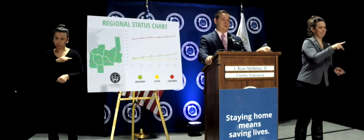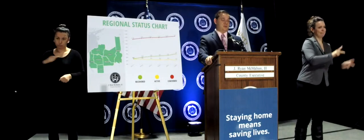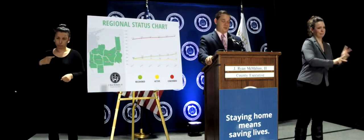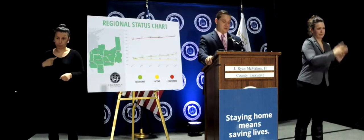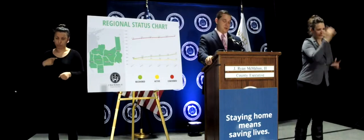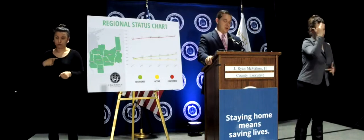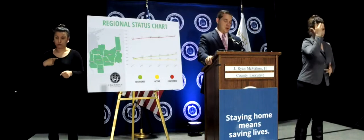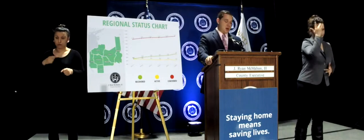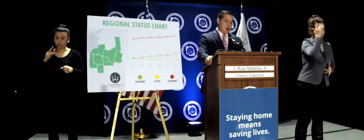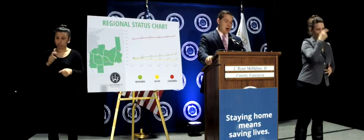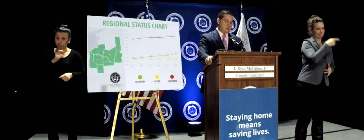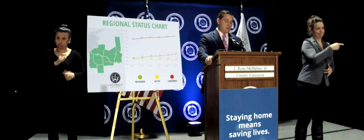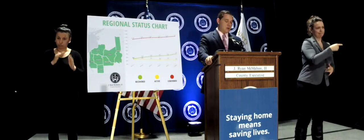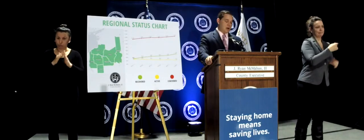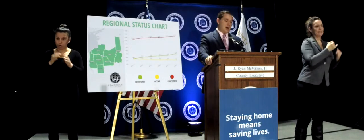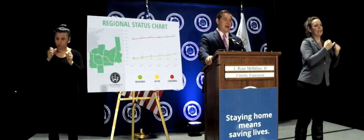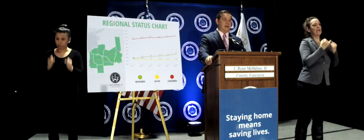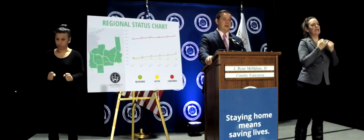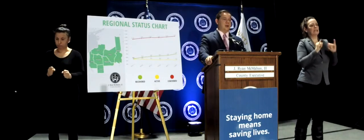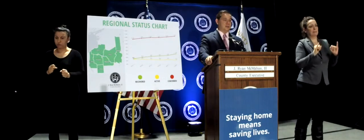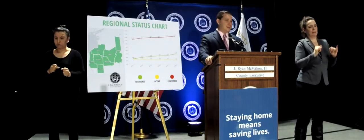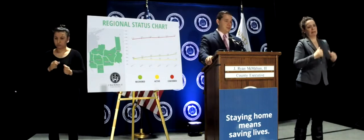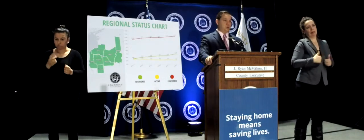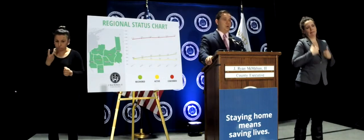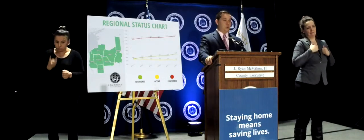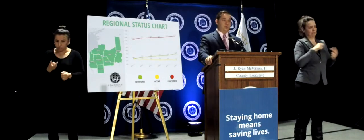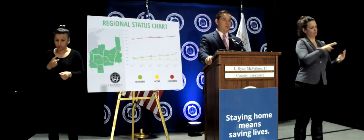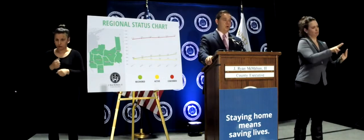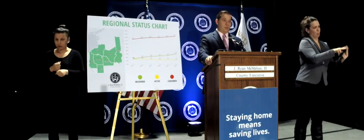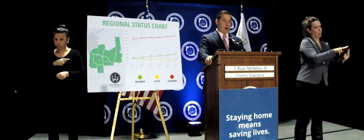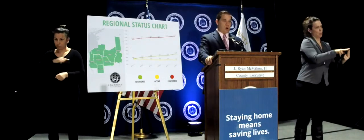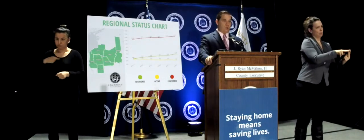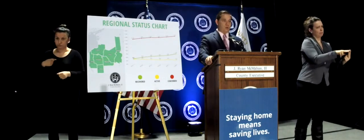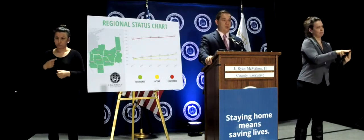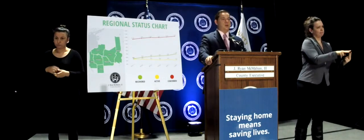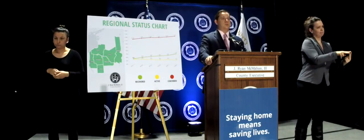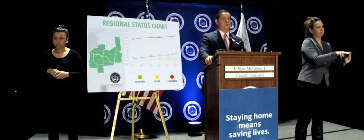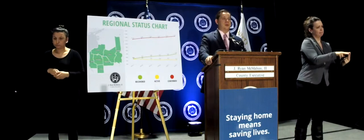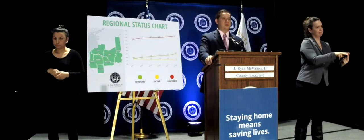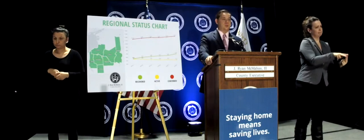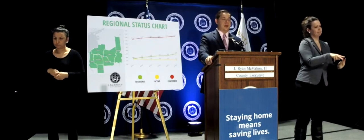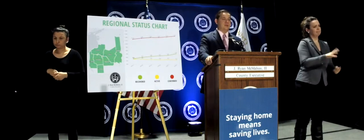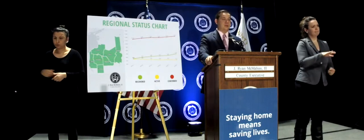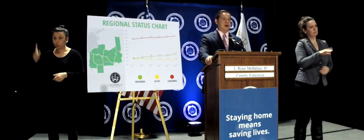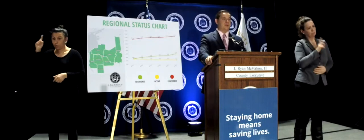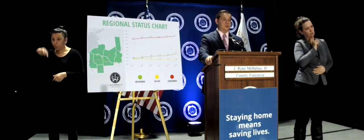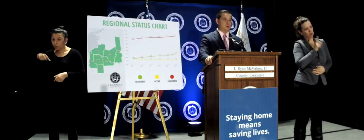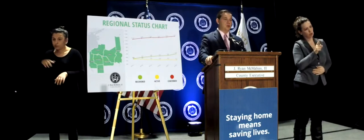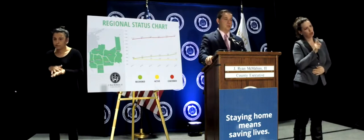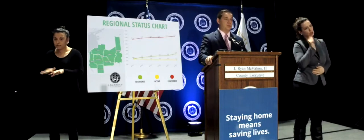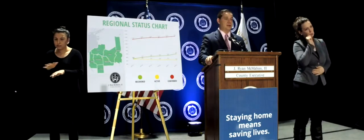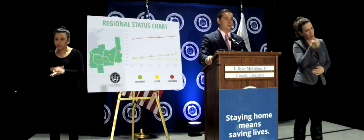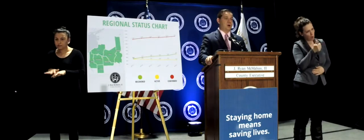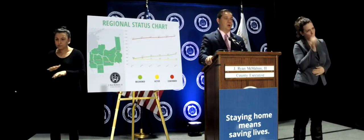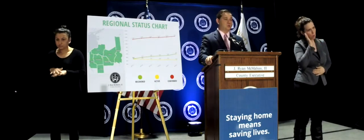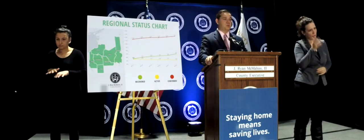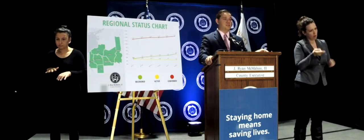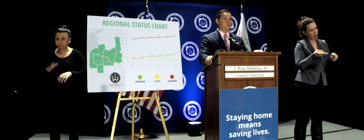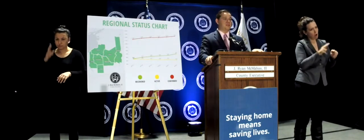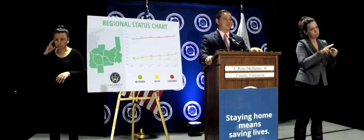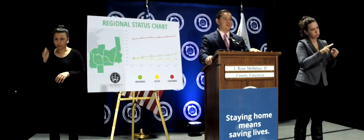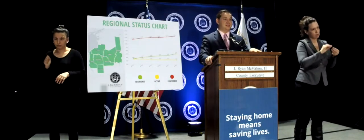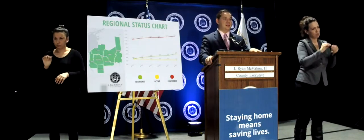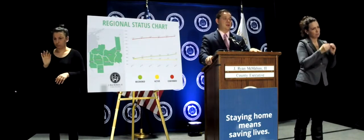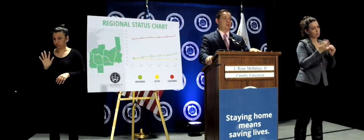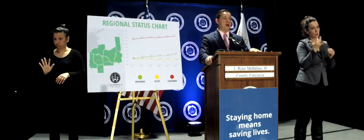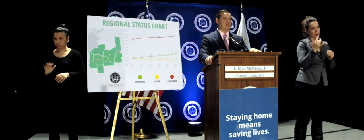living facilities. I can guarantee you there will be more tomorrow, because we have a lot of results coming back tomorrow